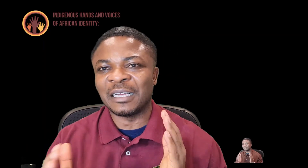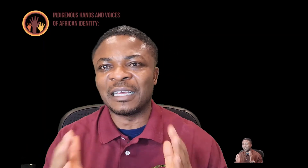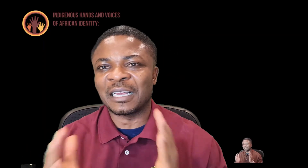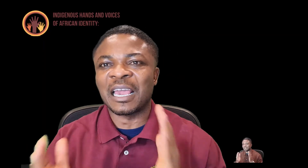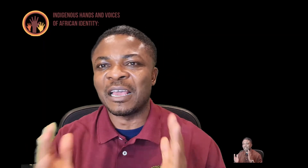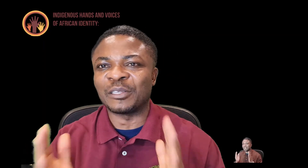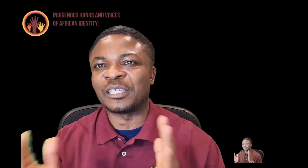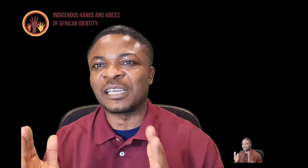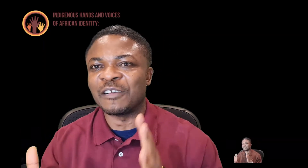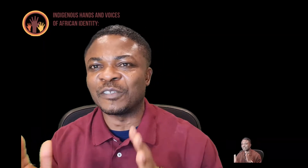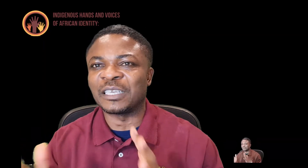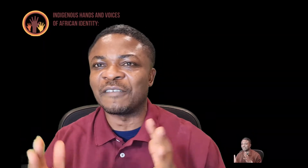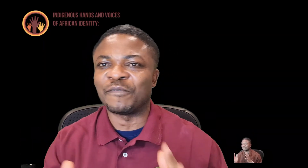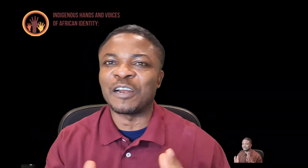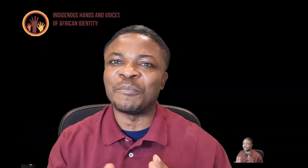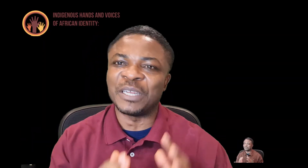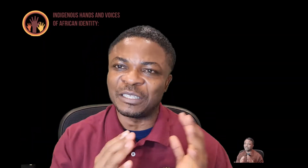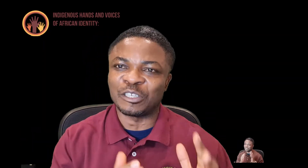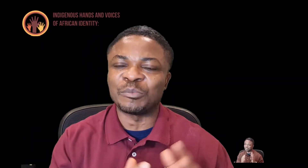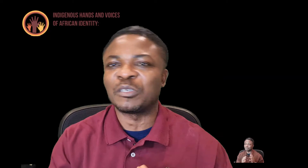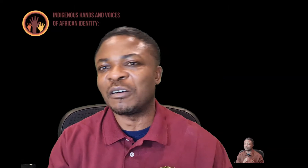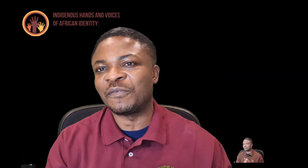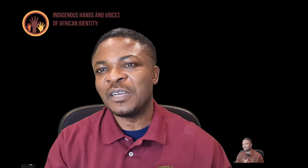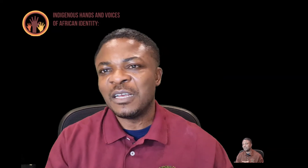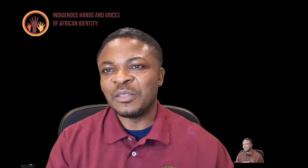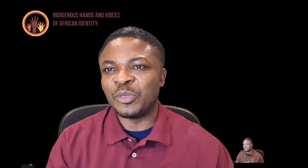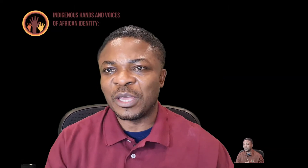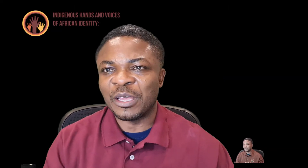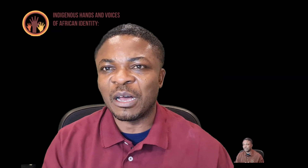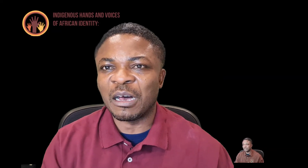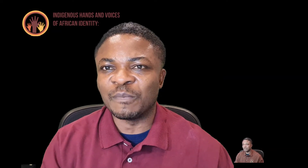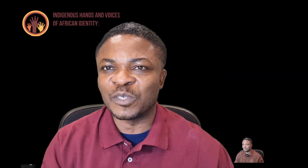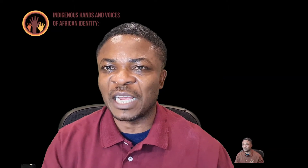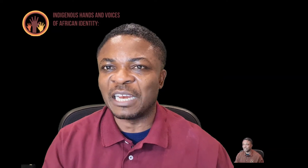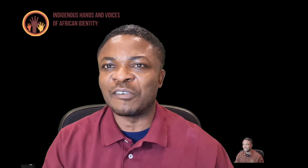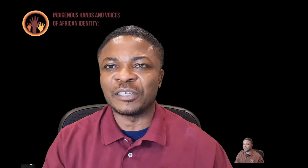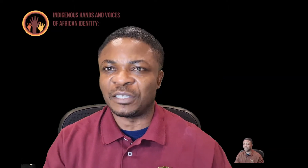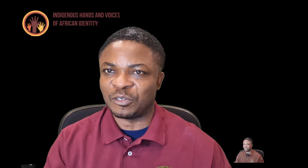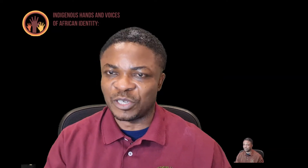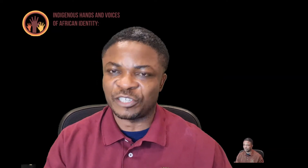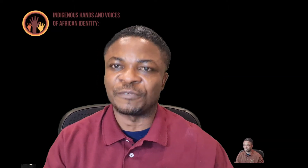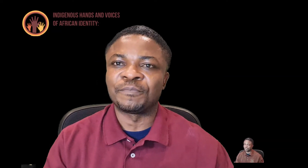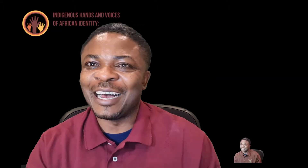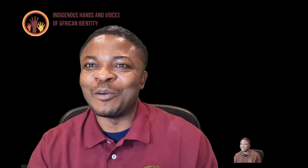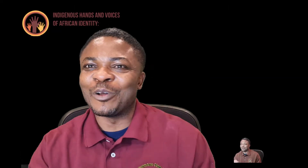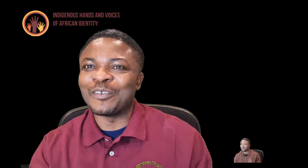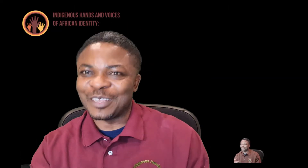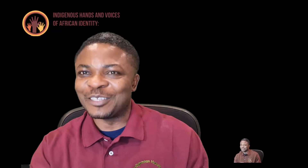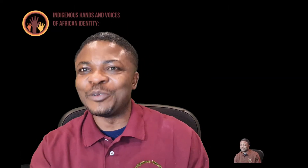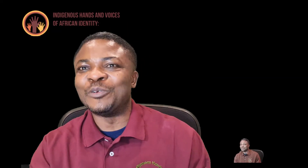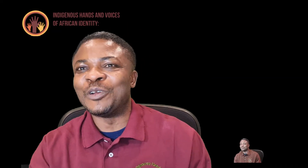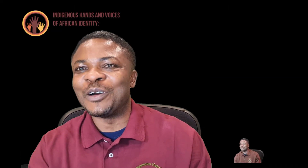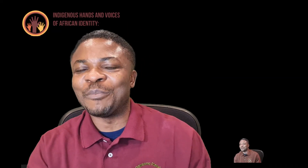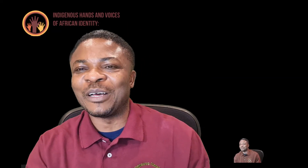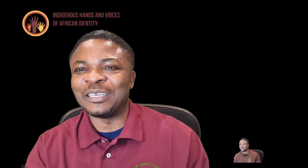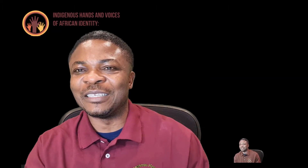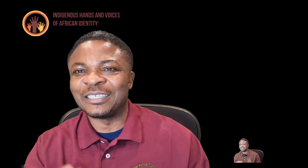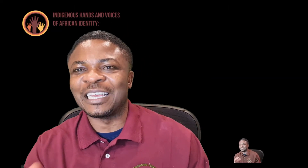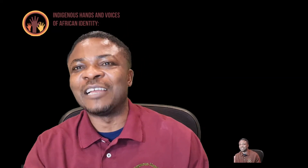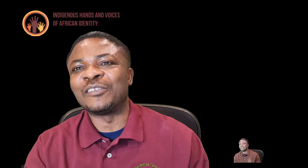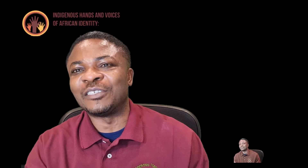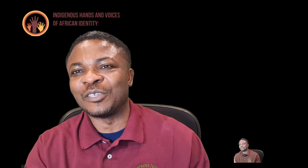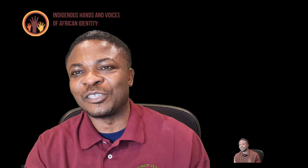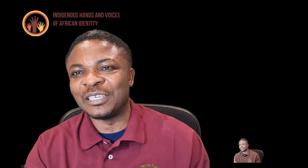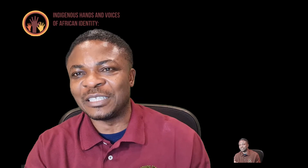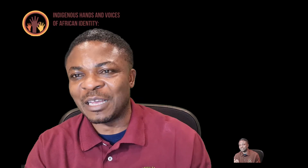as a chaotic linguistic environment in terms of the sign language situation. One of the things you will know about the